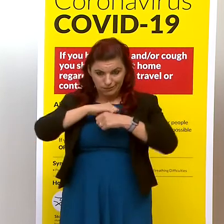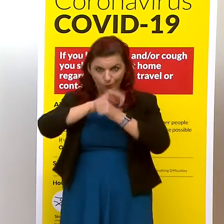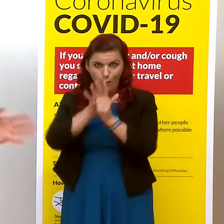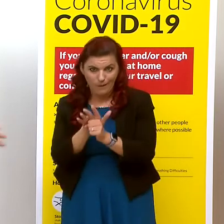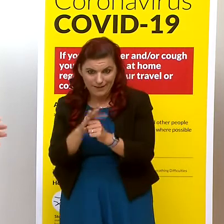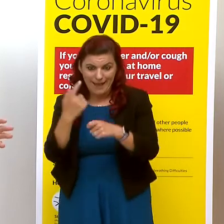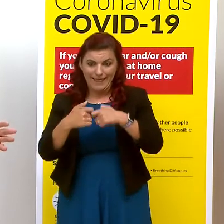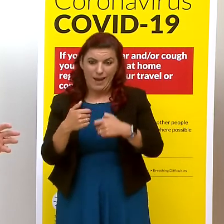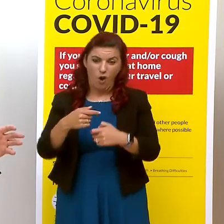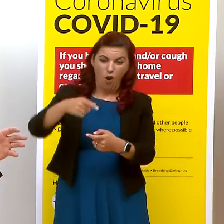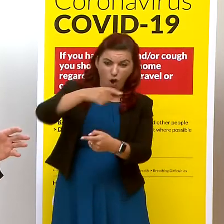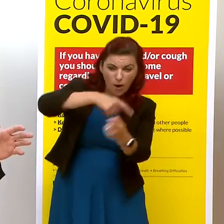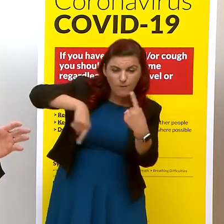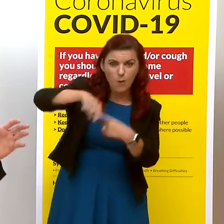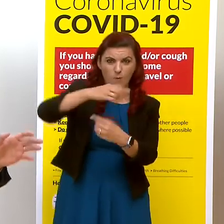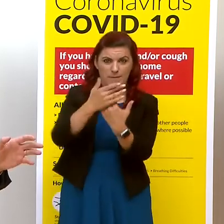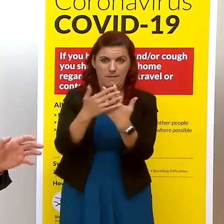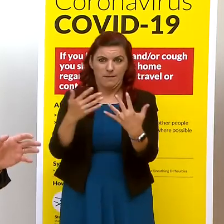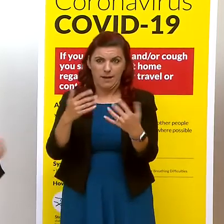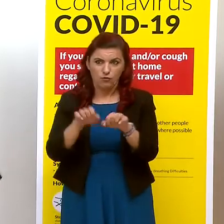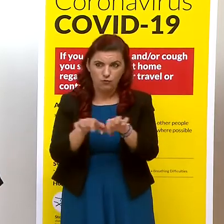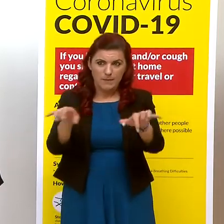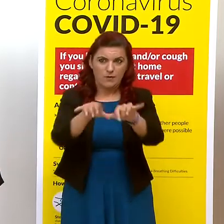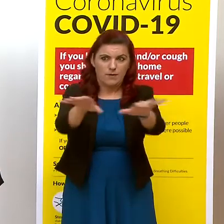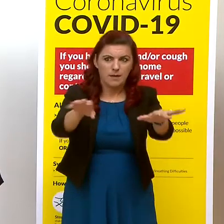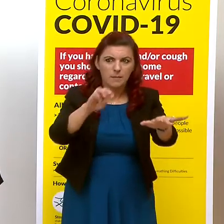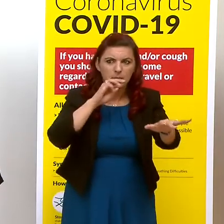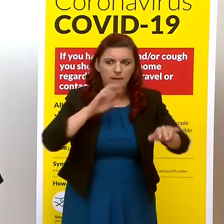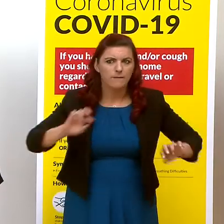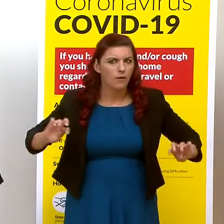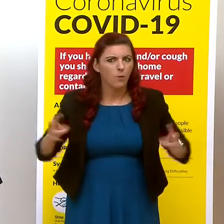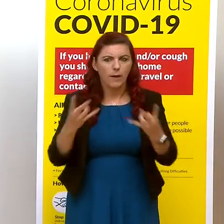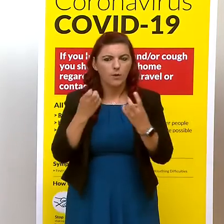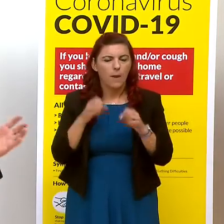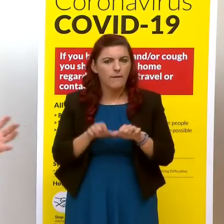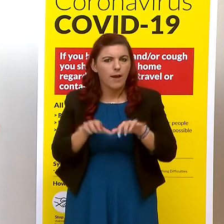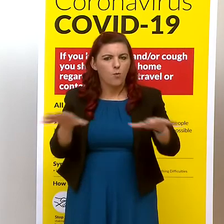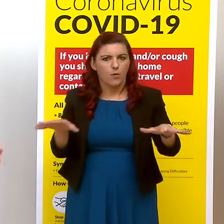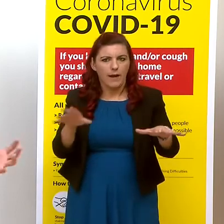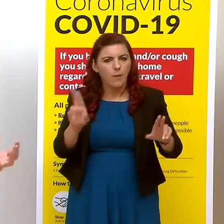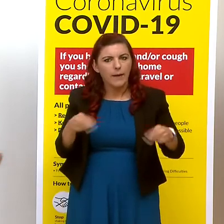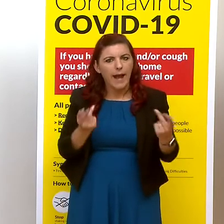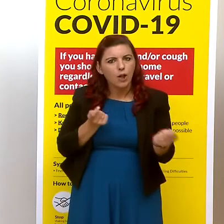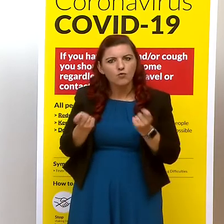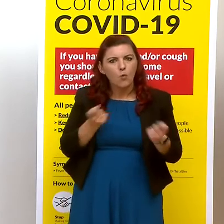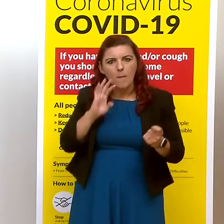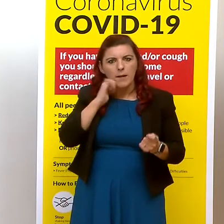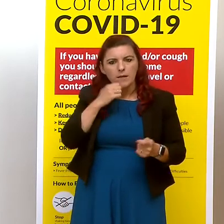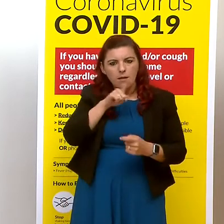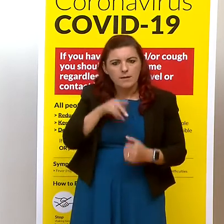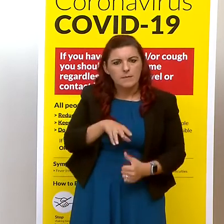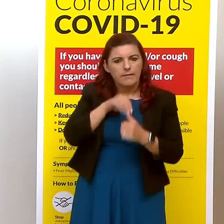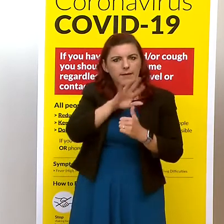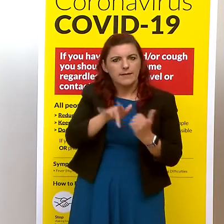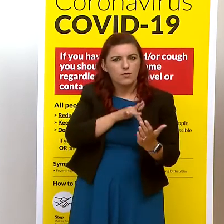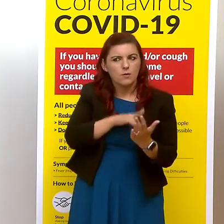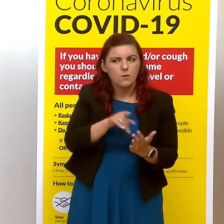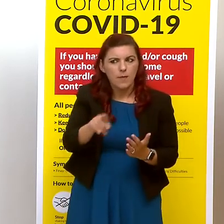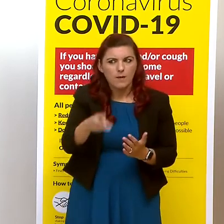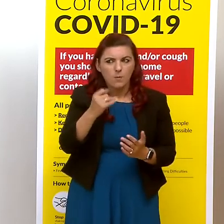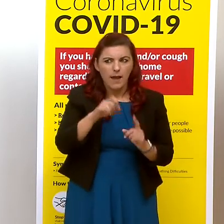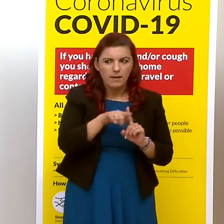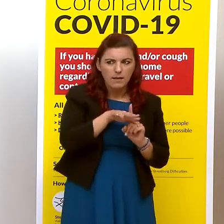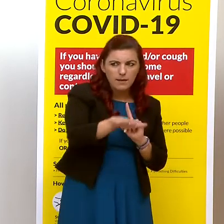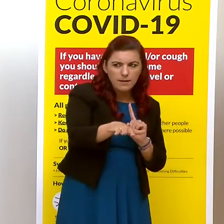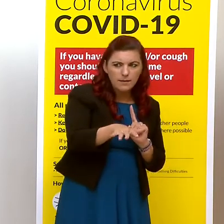R value, and you remember that R value, which is much higher than what it is now, at 0.6 based on suppression measures. But the R value, and